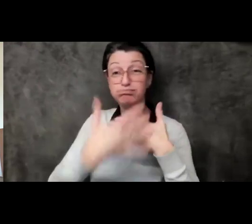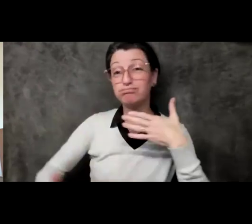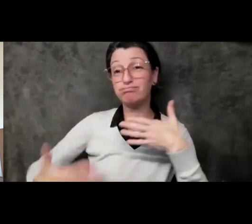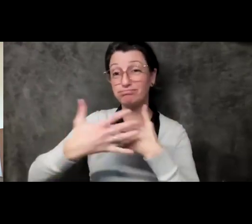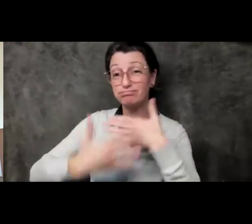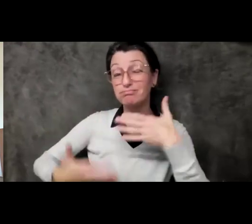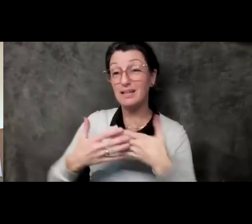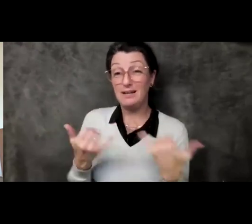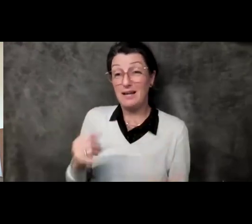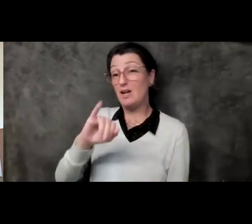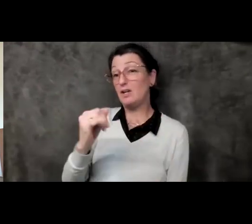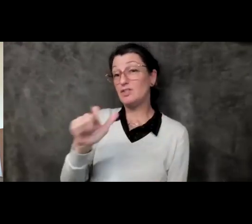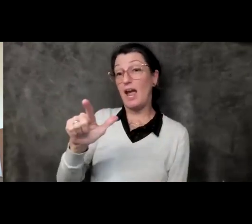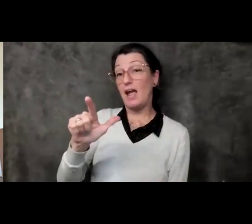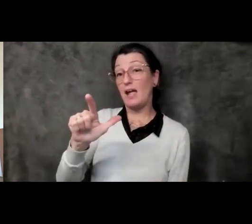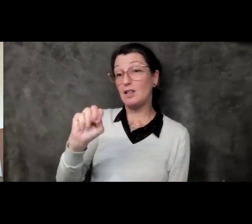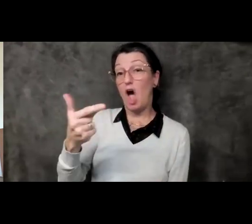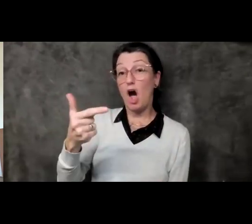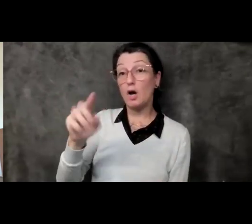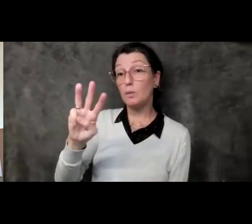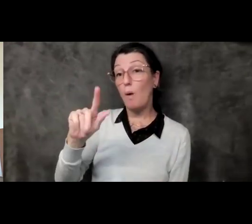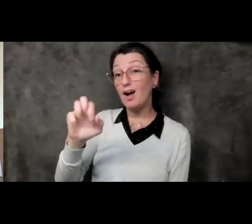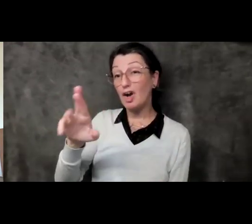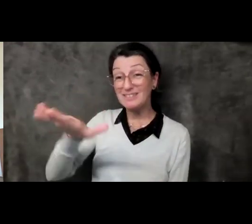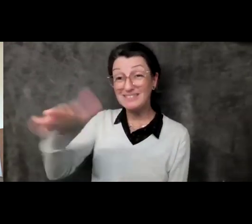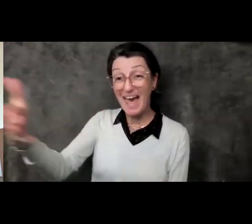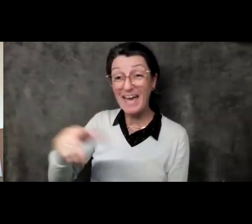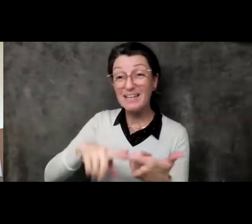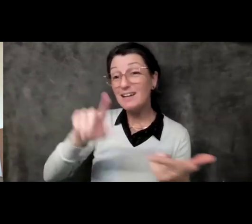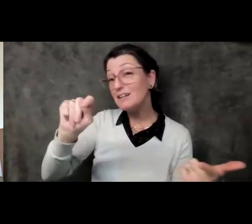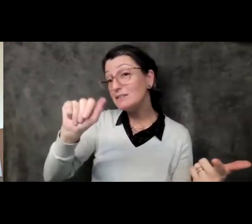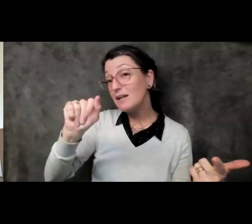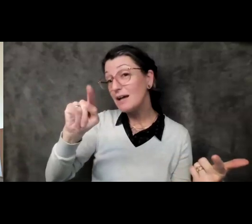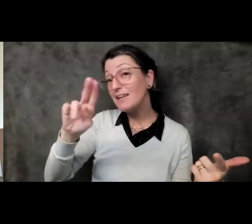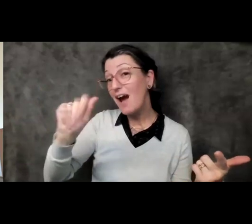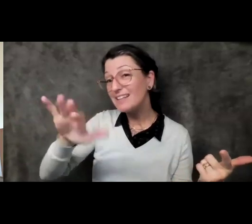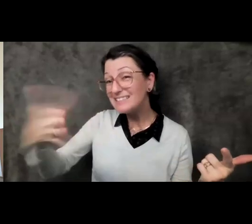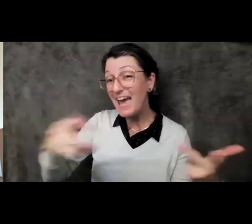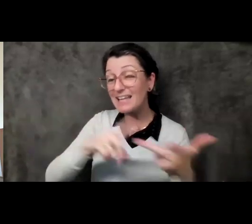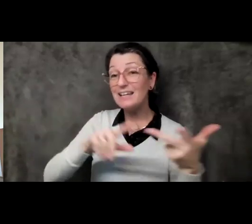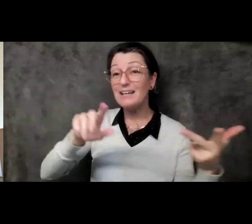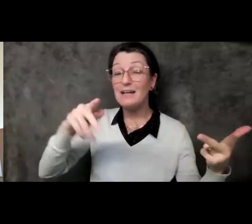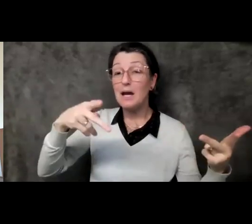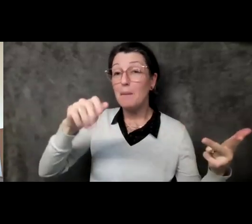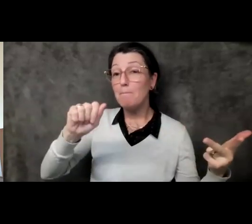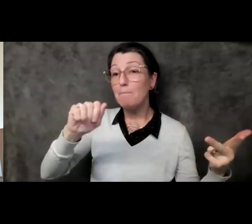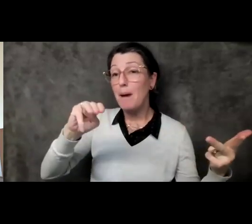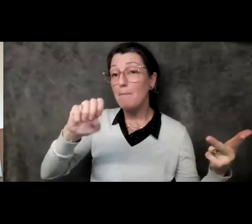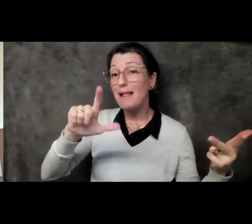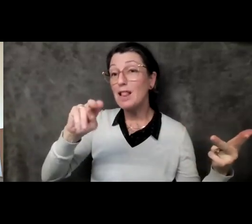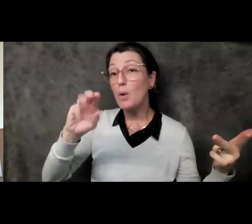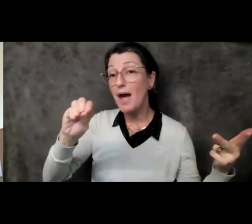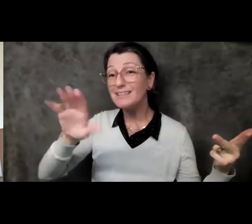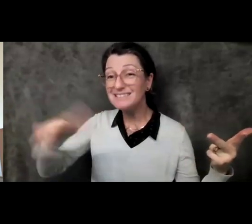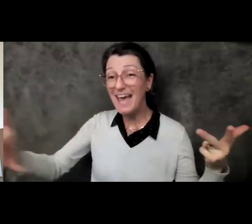And Jaylon Walker is dead. Amare Lage is dead. Tatiana LaBelle, Paloma Vasquez Duval, Princess, dead.